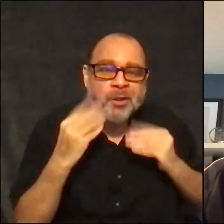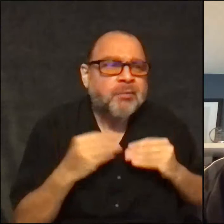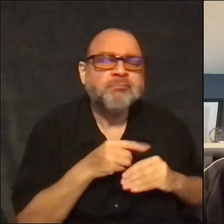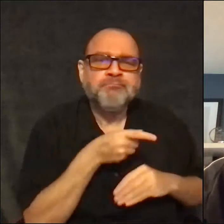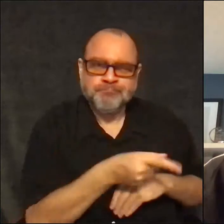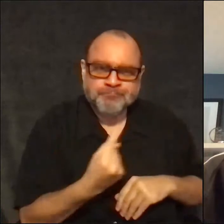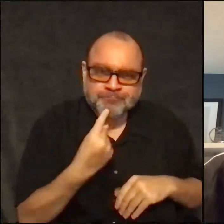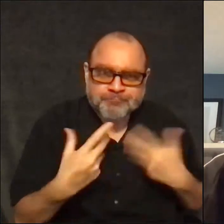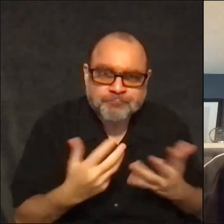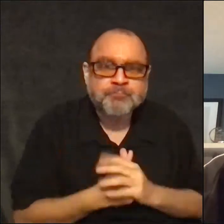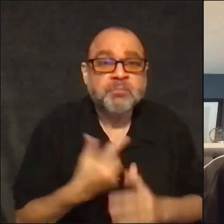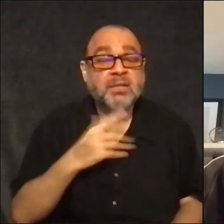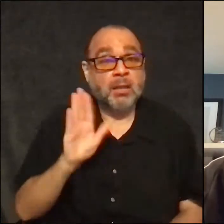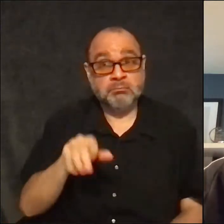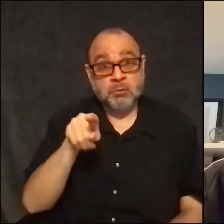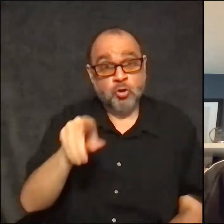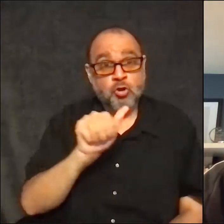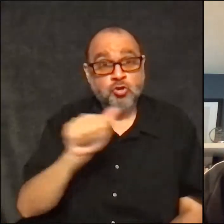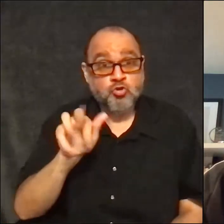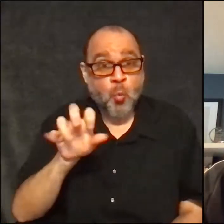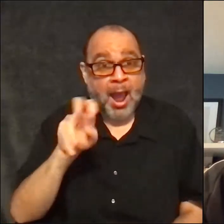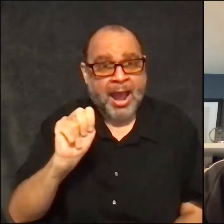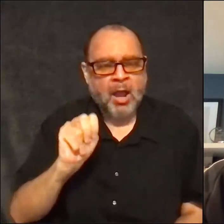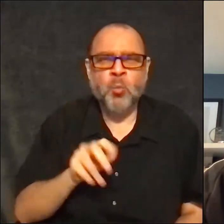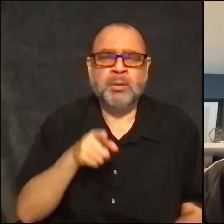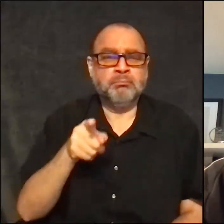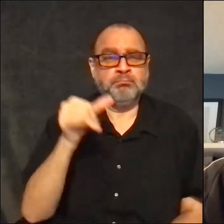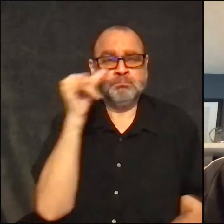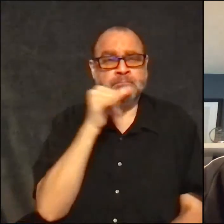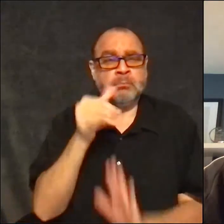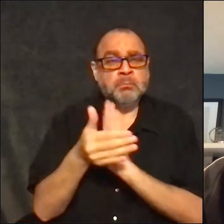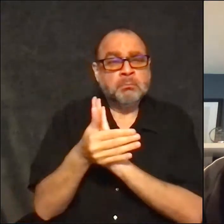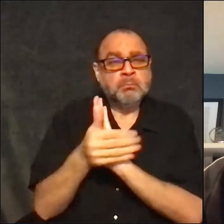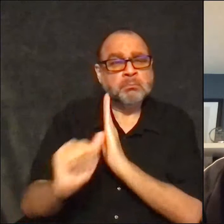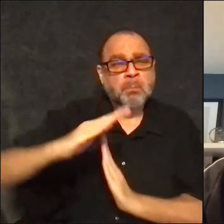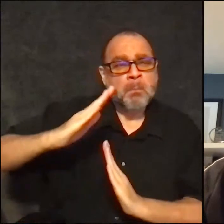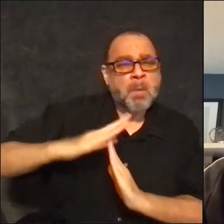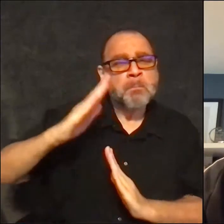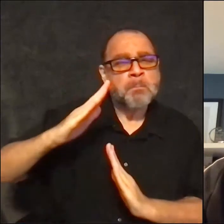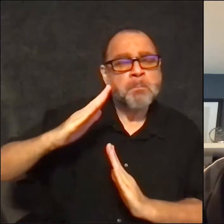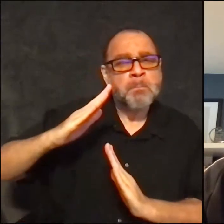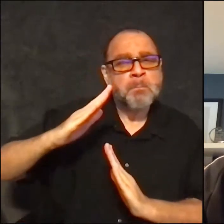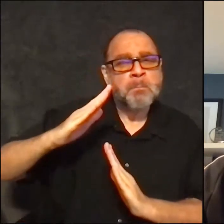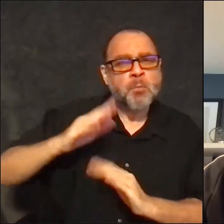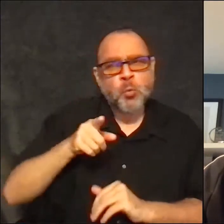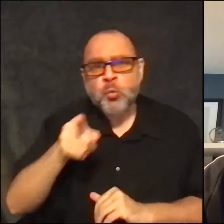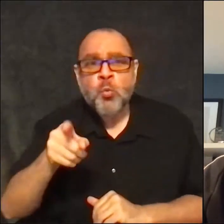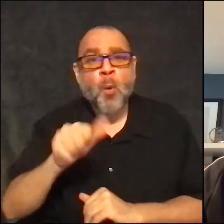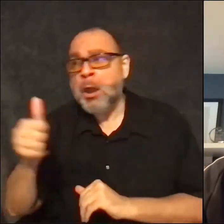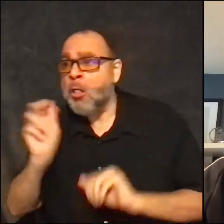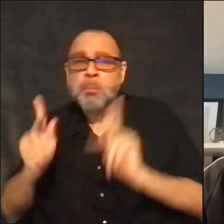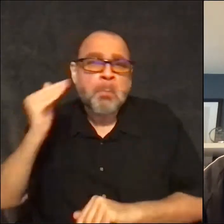said, you, Aaron, are an uber talented person. You and these other two people I'm thinking about have gotten to first